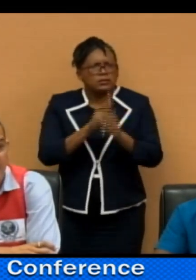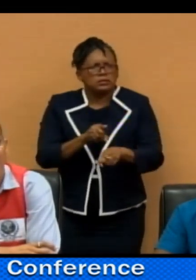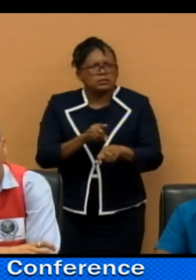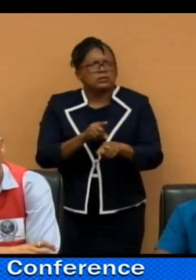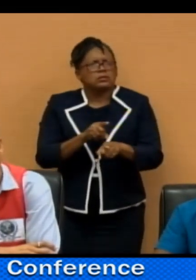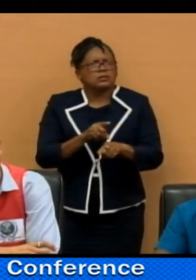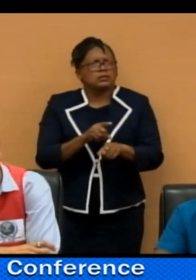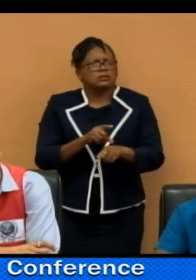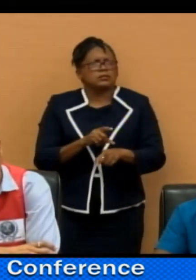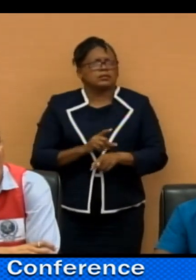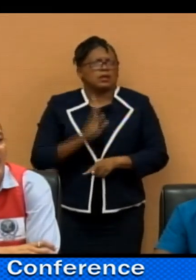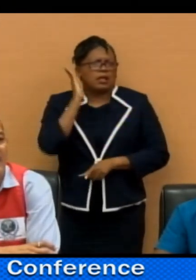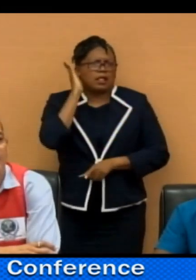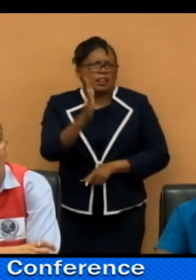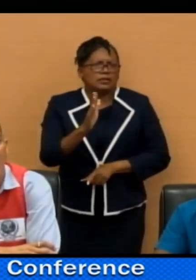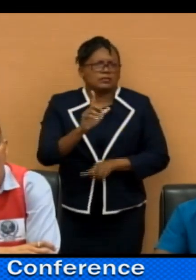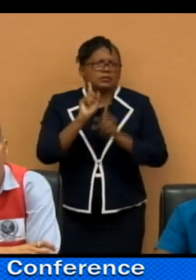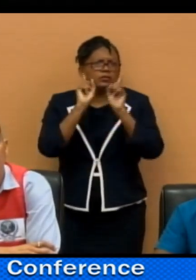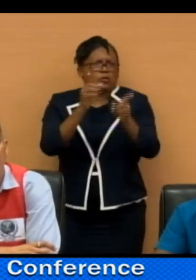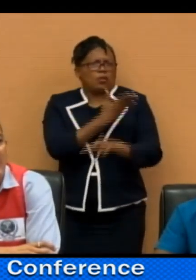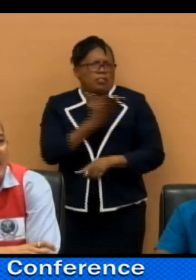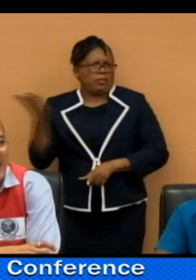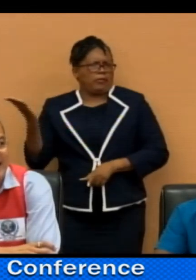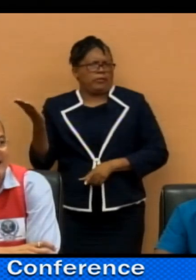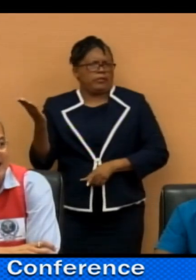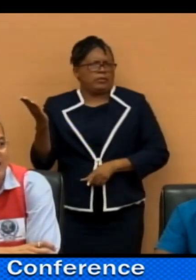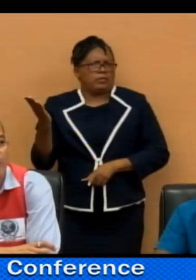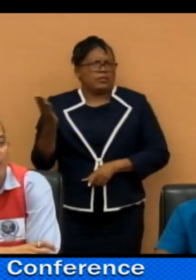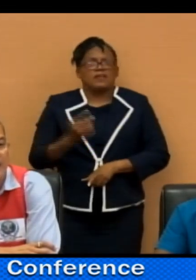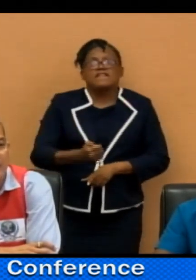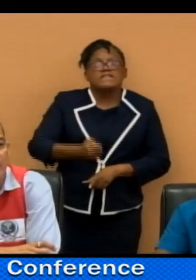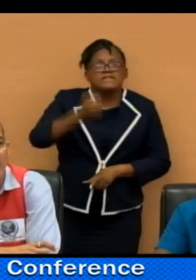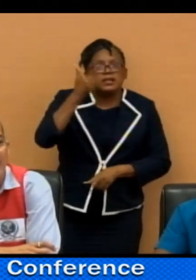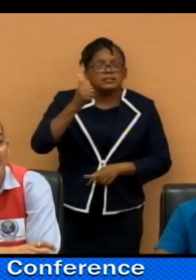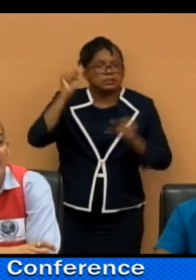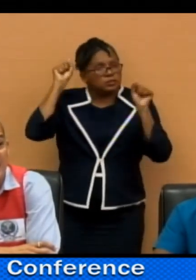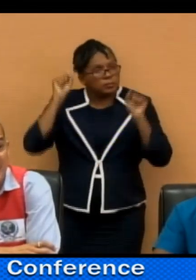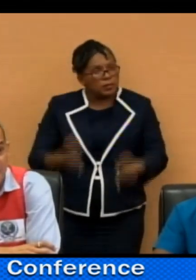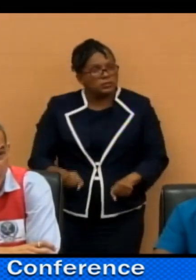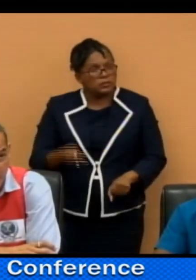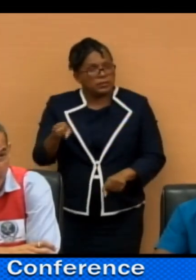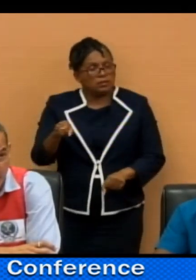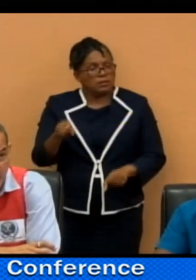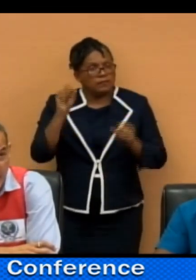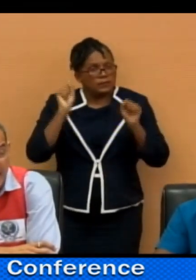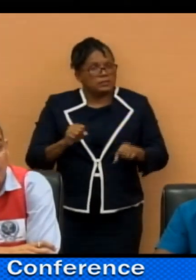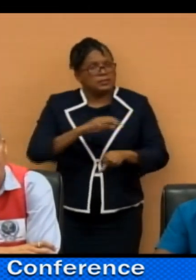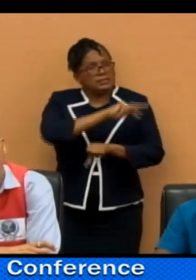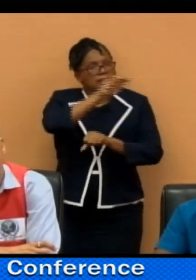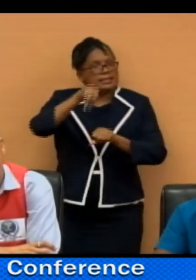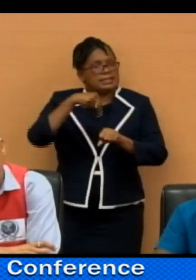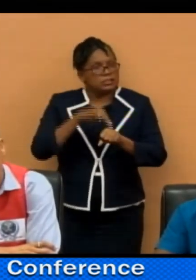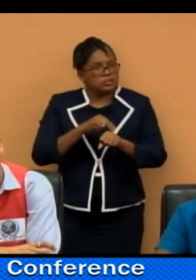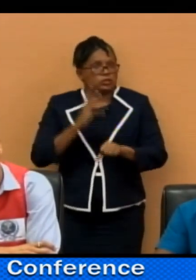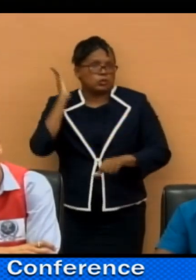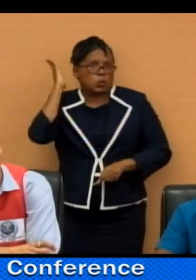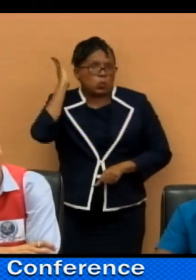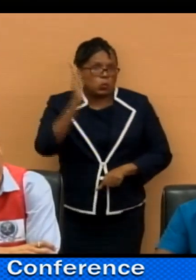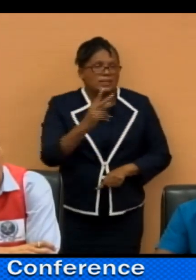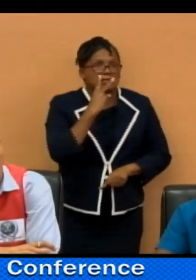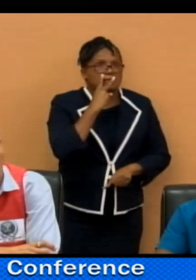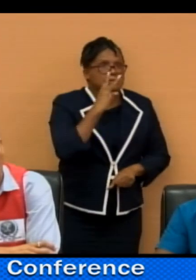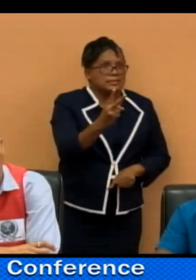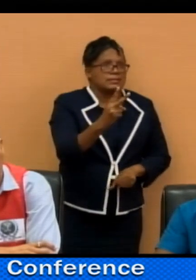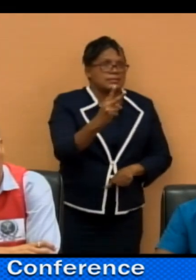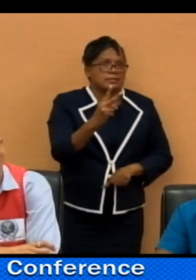Let's not go there. They are happening as fast as is possible as a nation. And you will see, and you have to